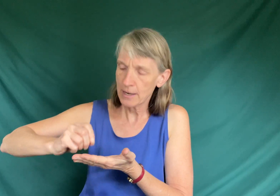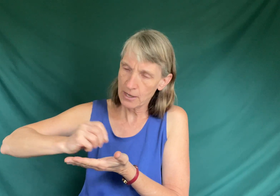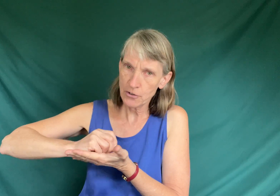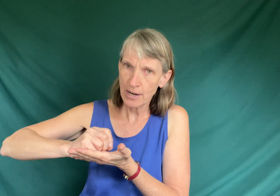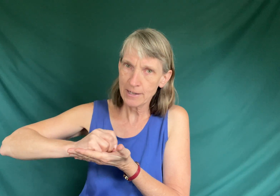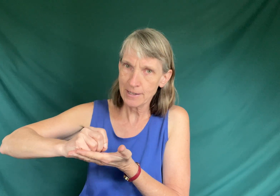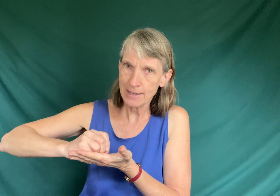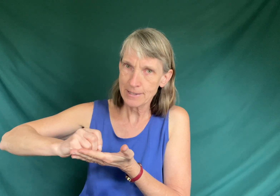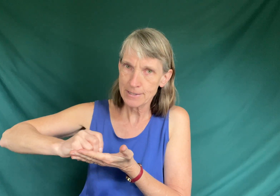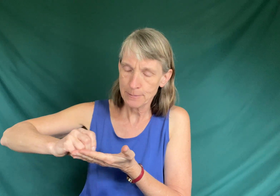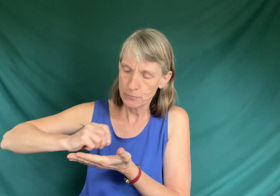on your hand like this.